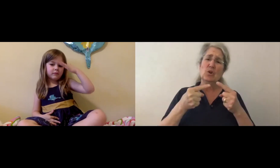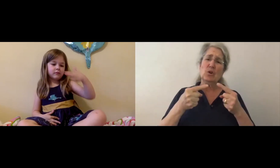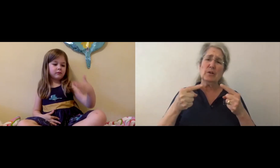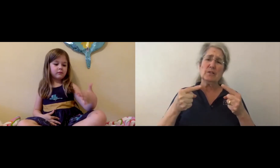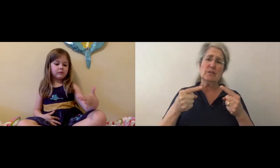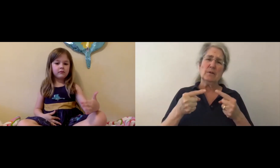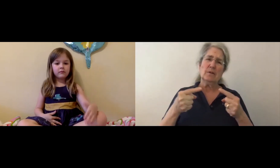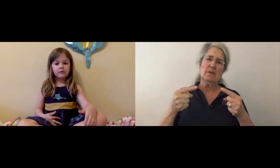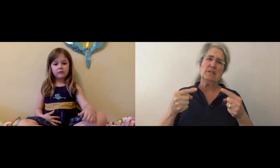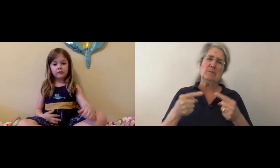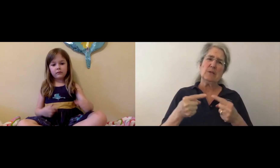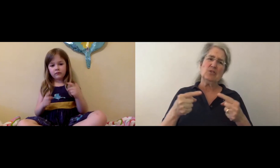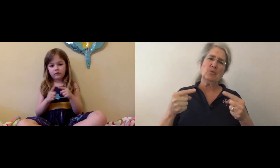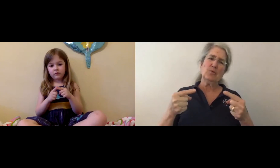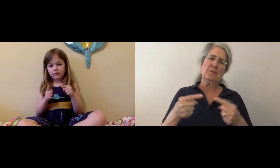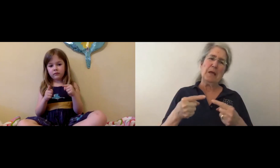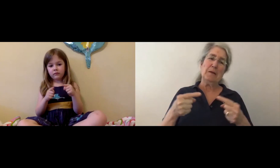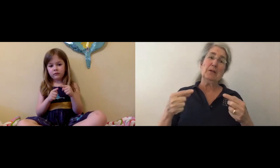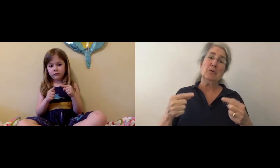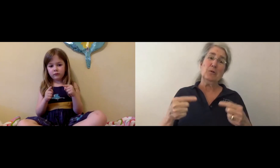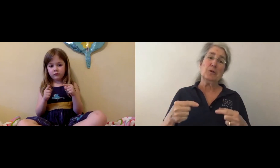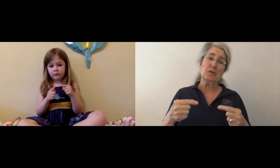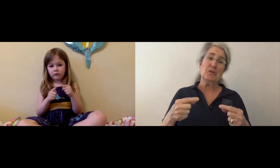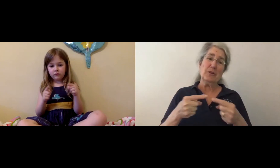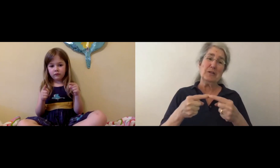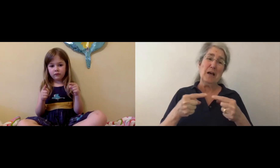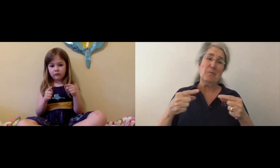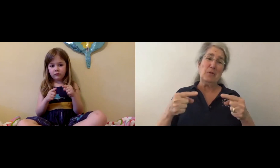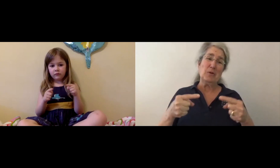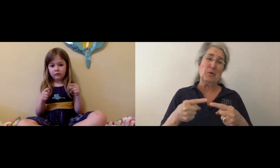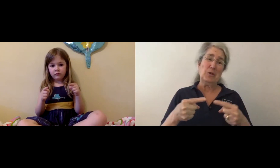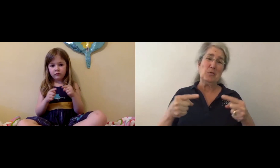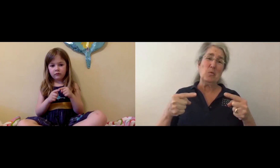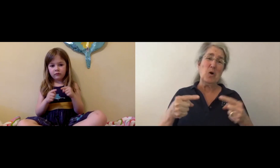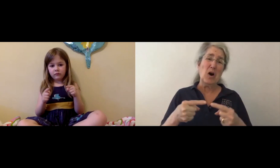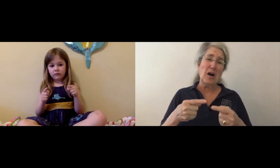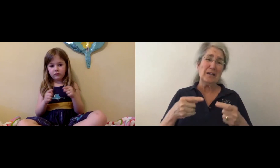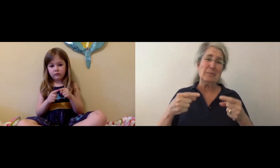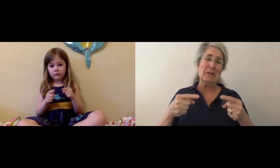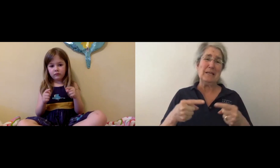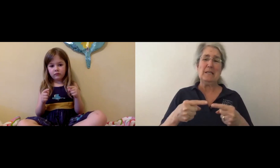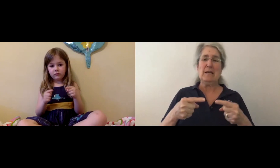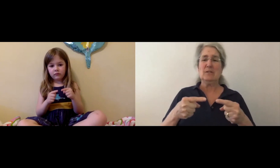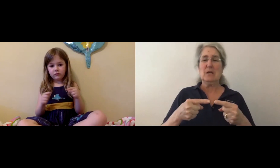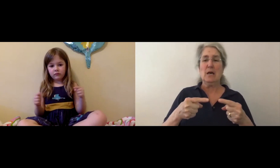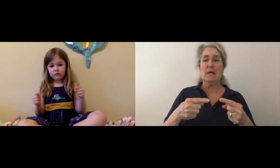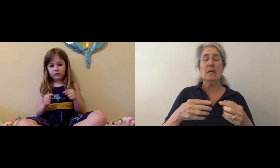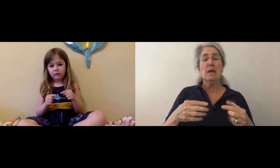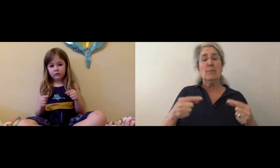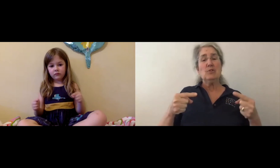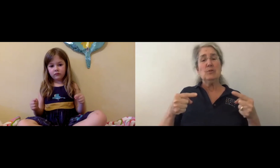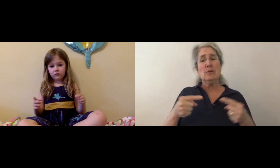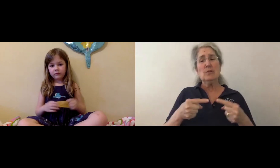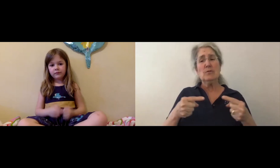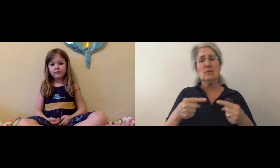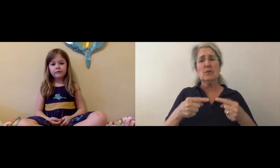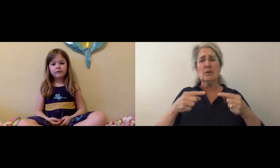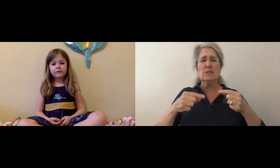hurt. Seems like children get little hurts all the time when they're learning to walk and playing outside. But you can use hurt to say,